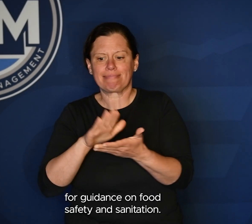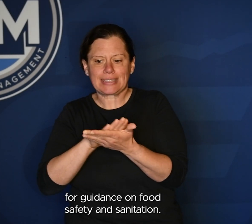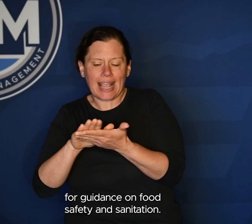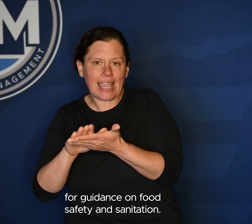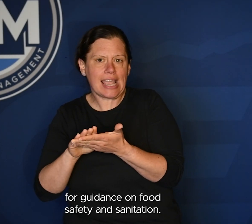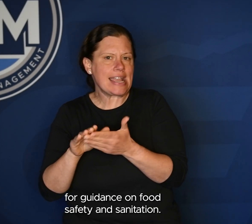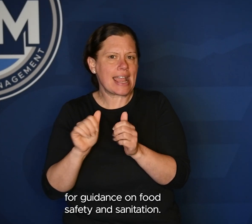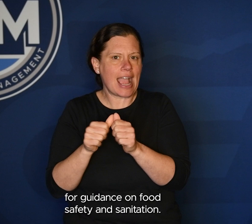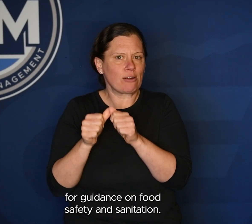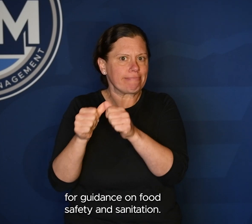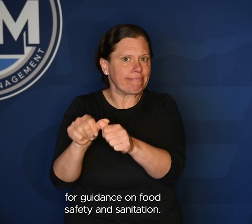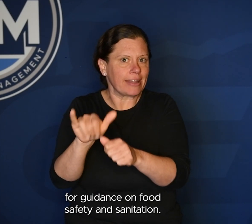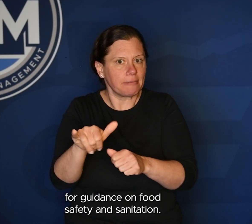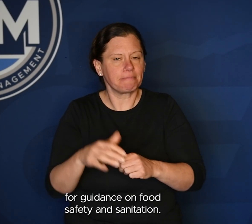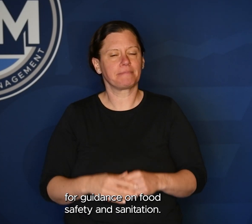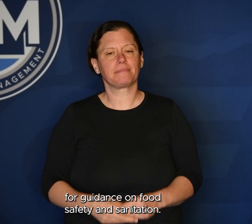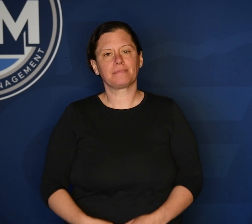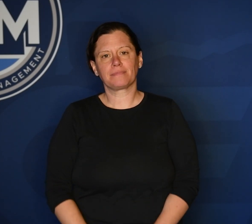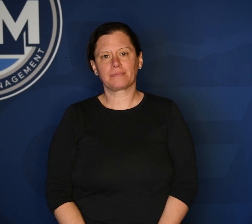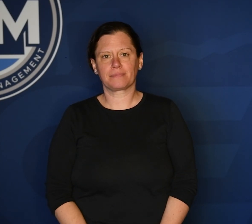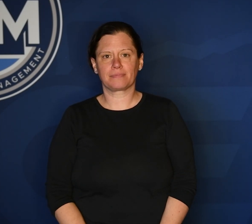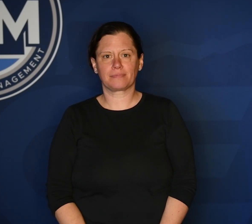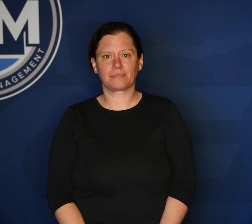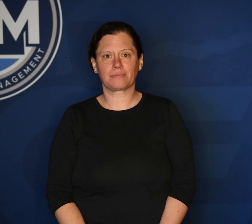food safety and sanitation.